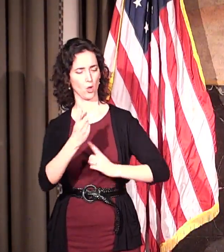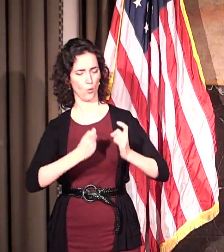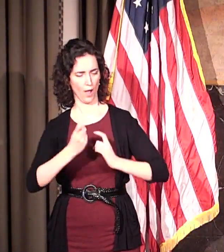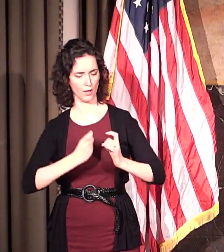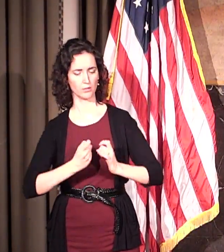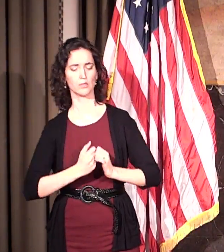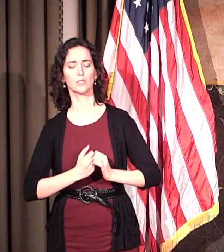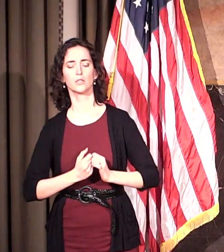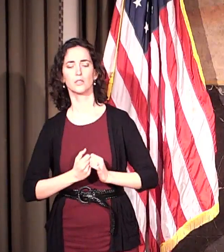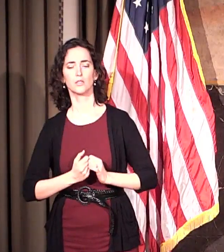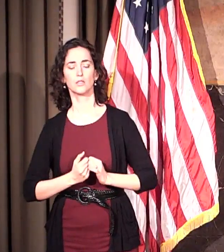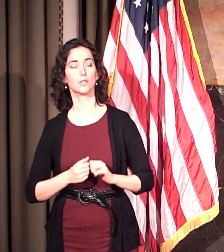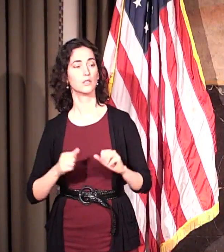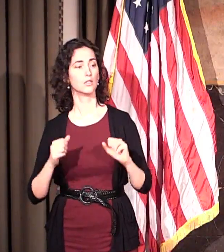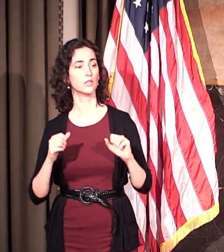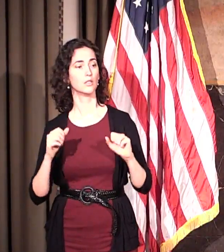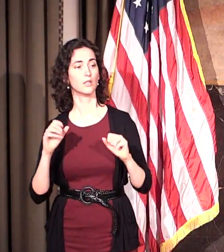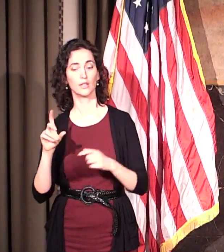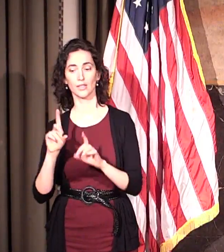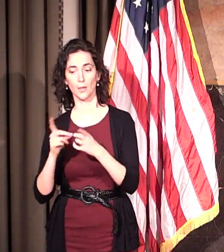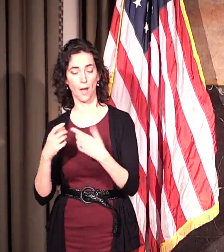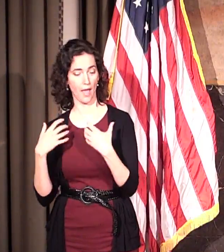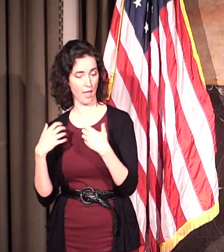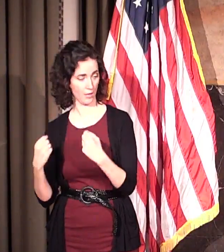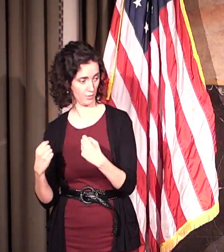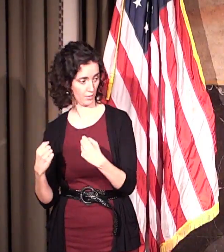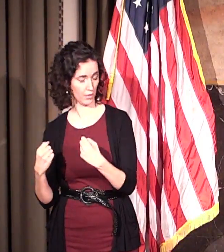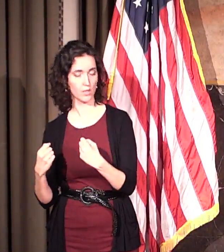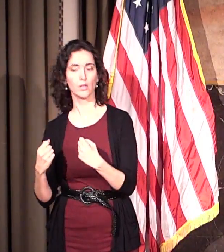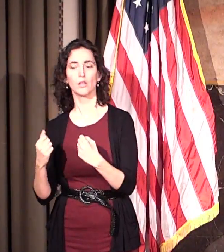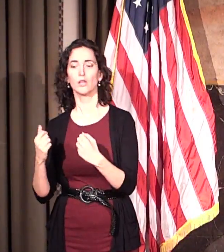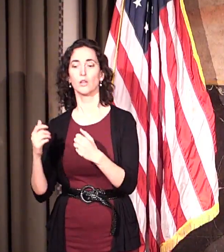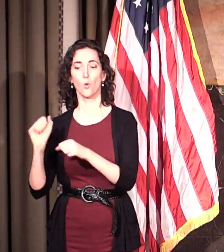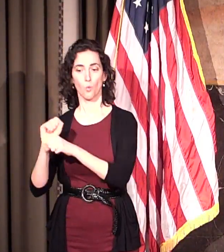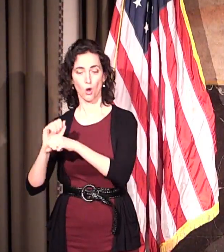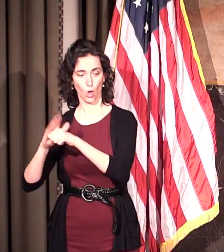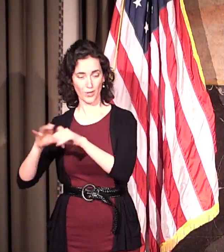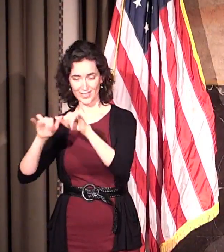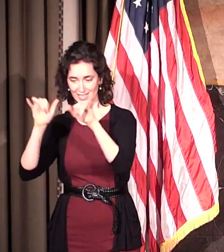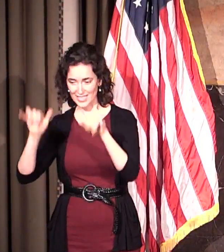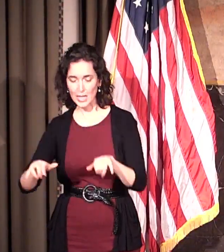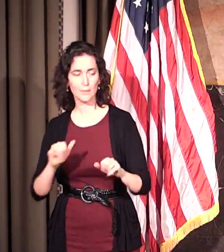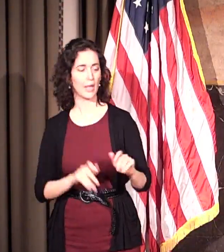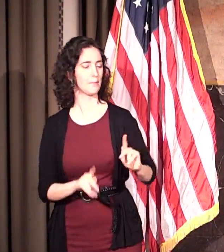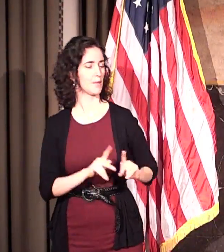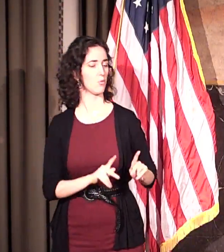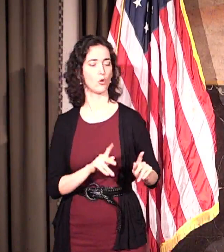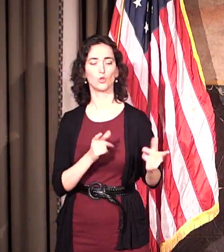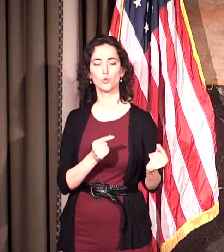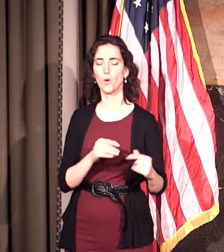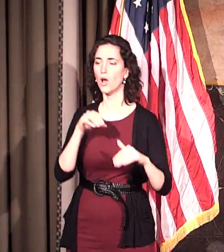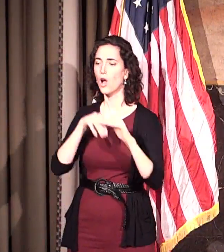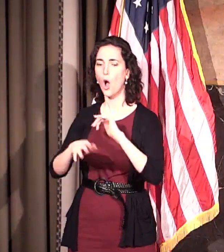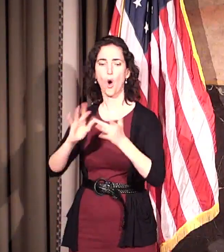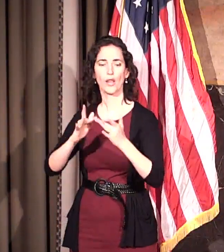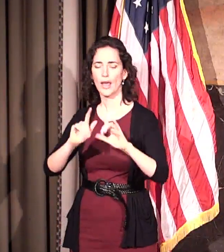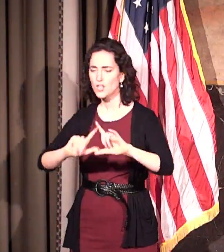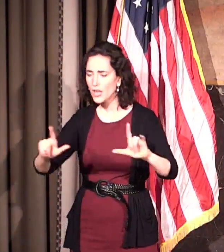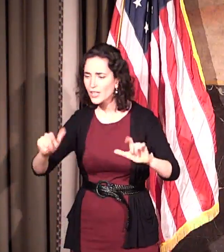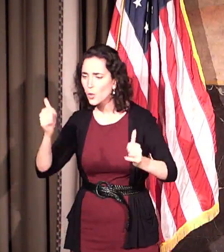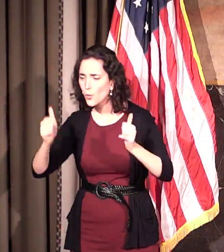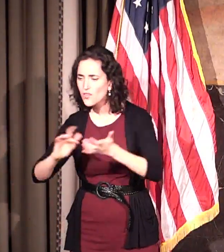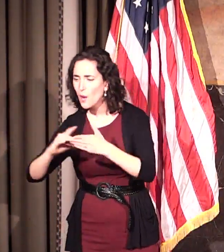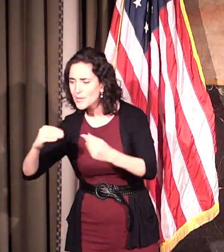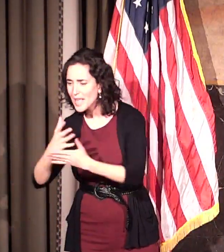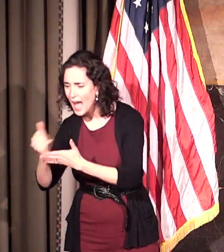average citizen can easily find what pharmacies are out and which ones have extra doses that are not being used? Are y'all working on anything with that? We've had